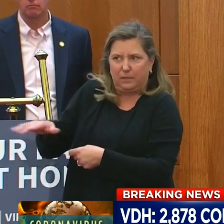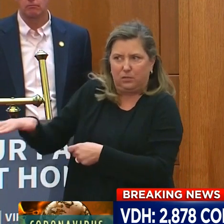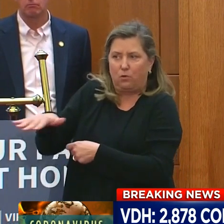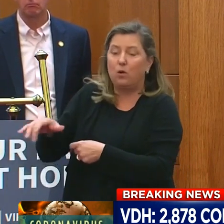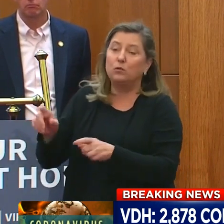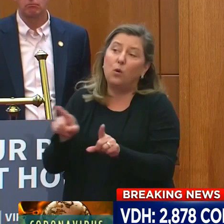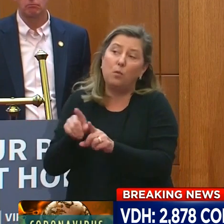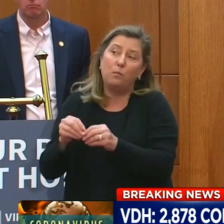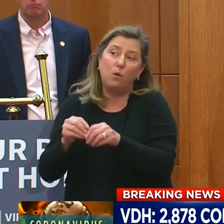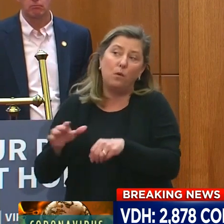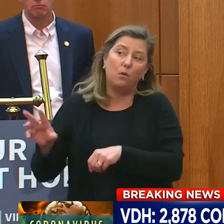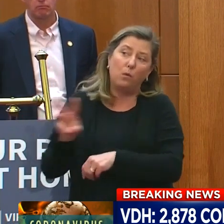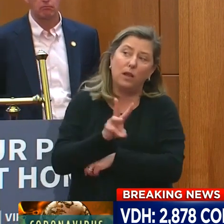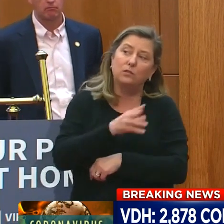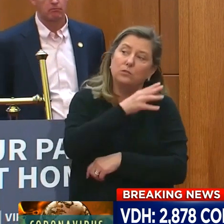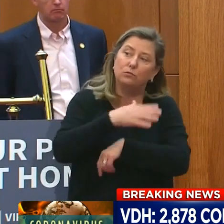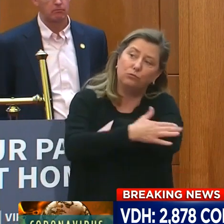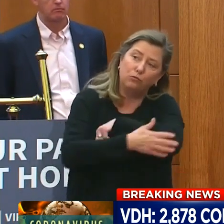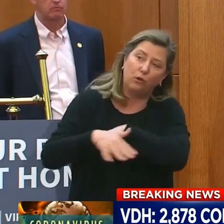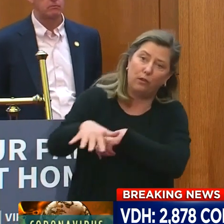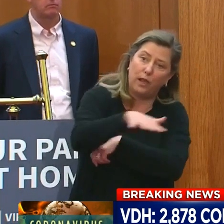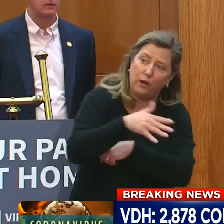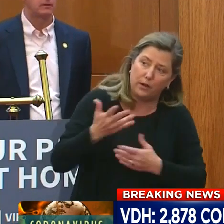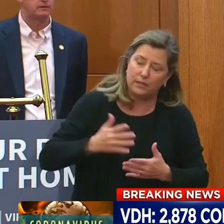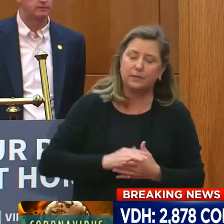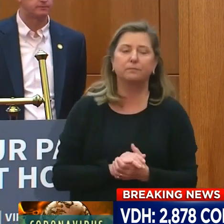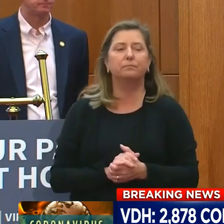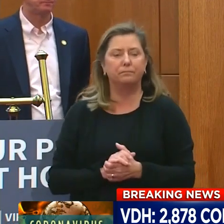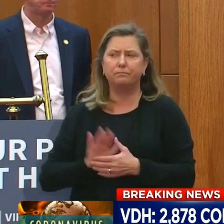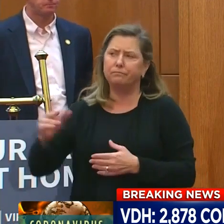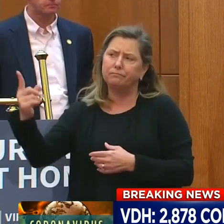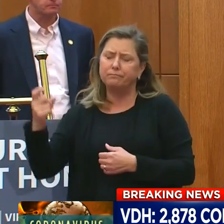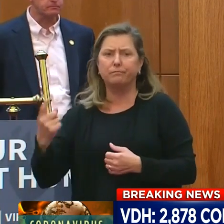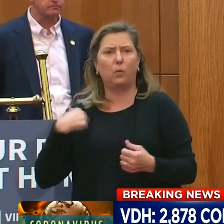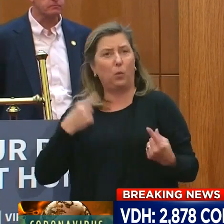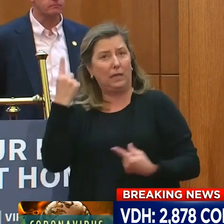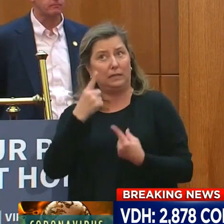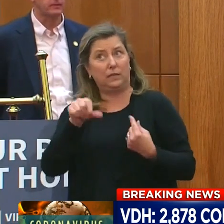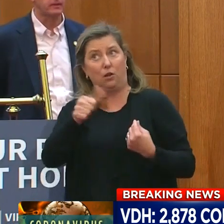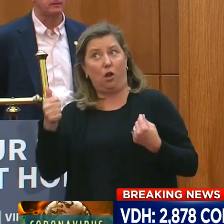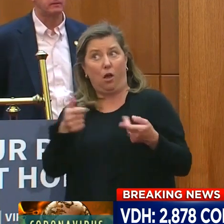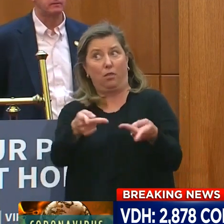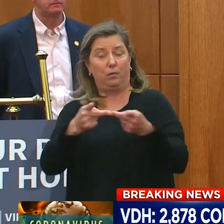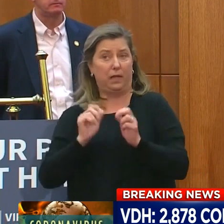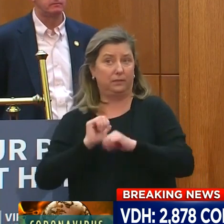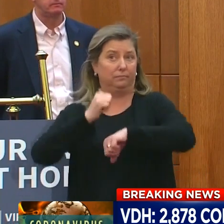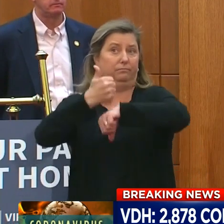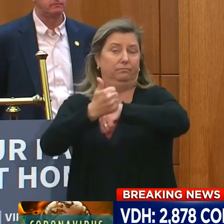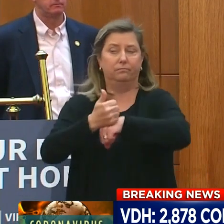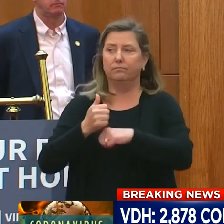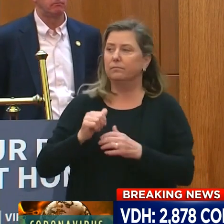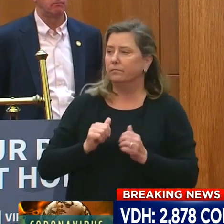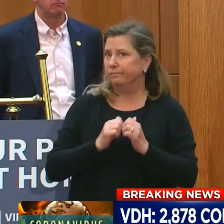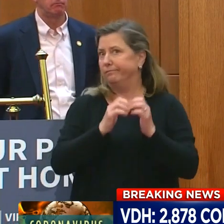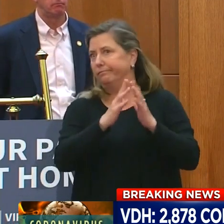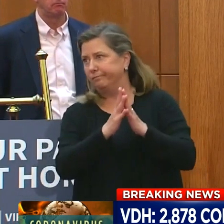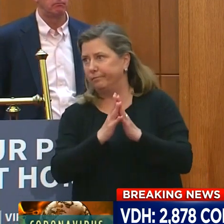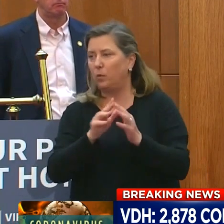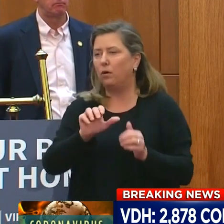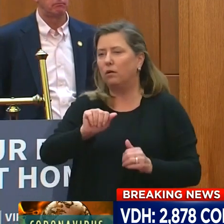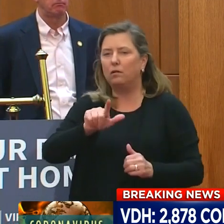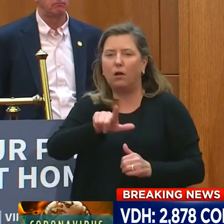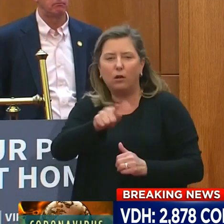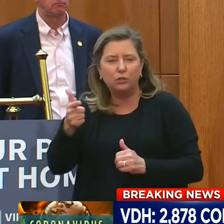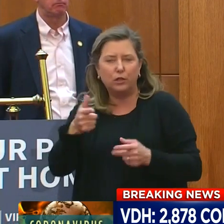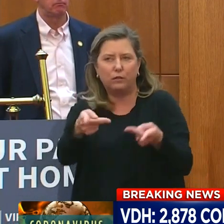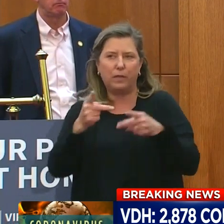areas to the west. The question is, are we looking at other sites and as far as our surge capacity, our alternative